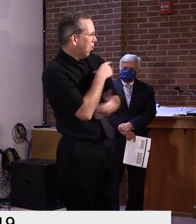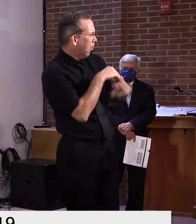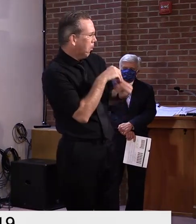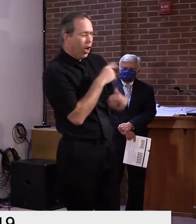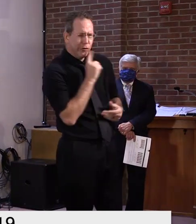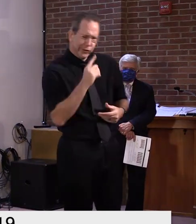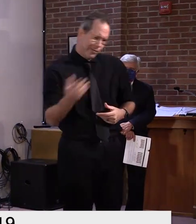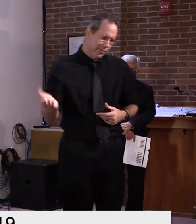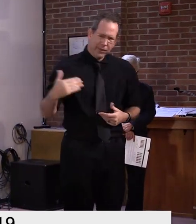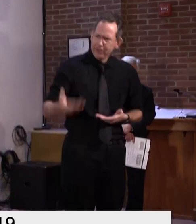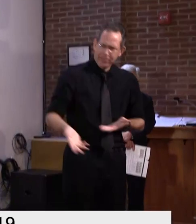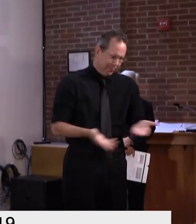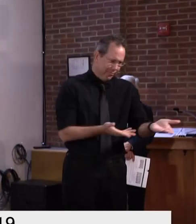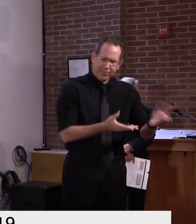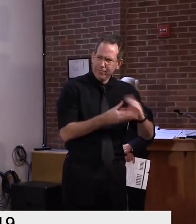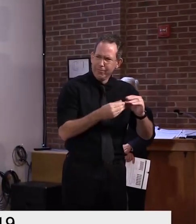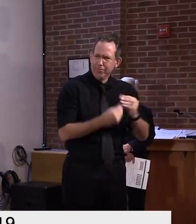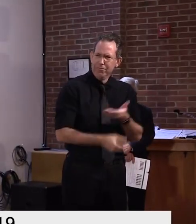add?